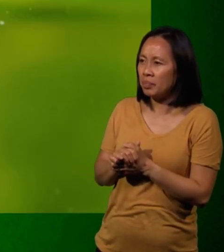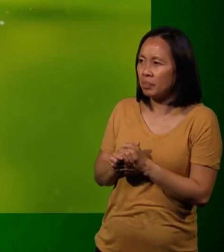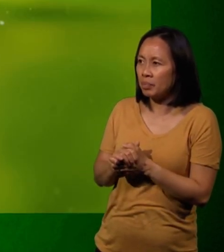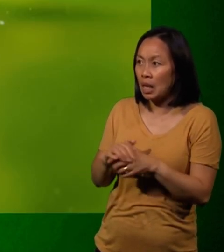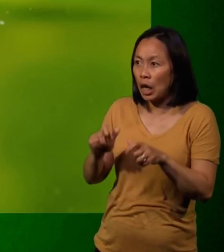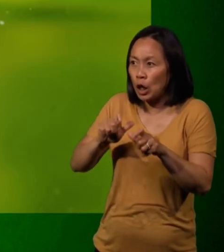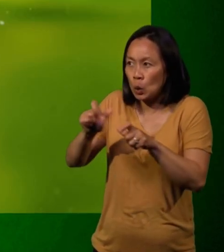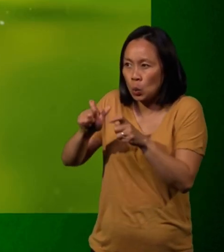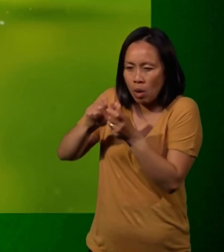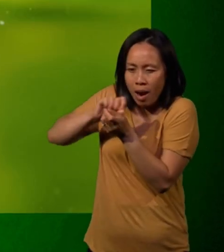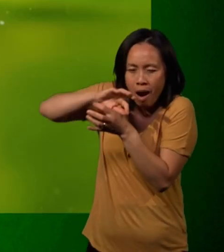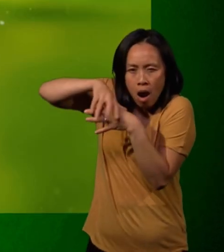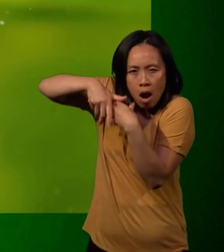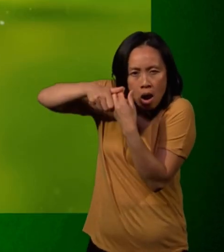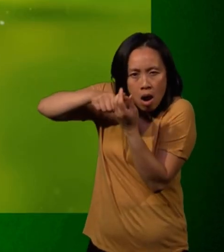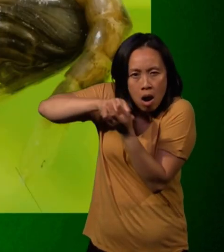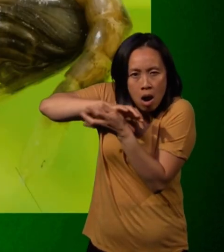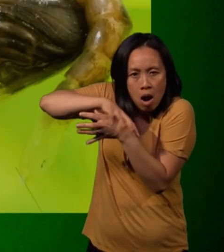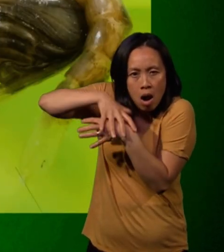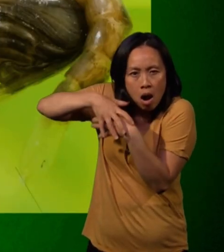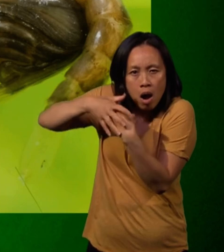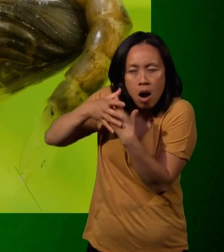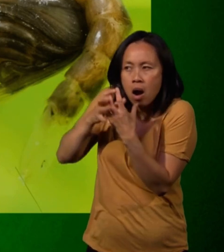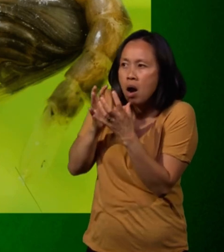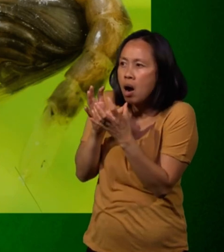to evolve inside the pupa.